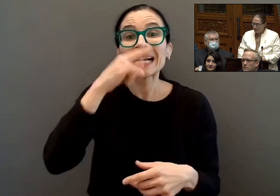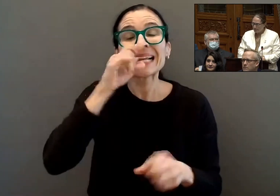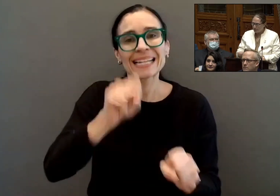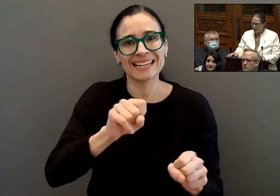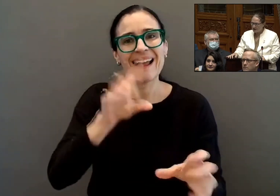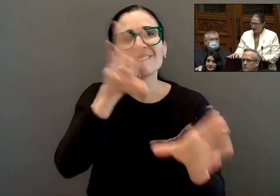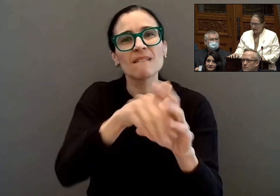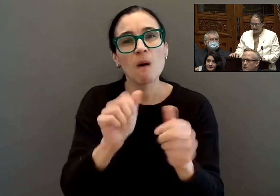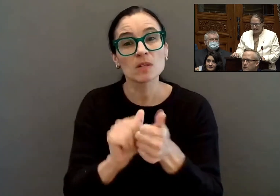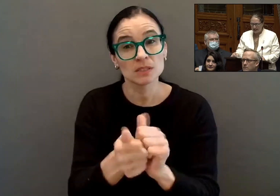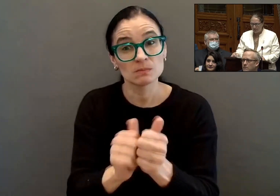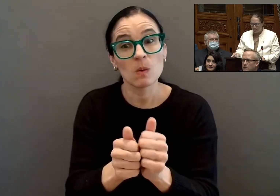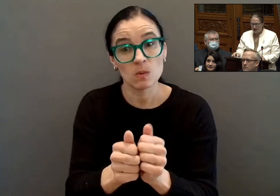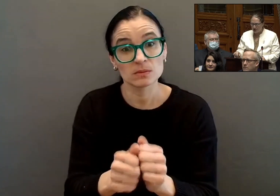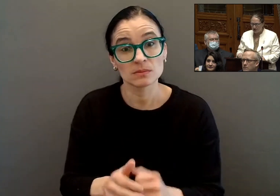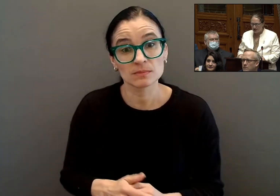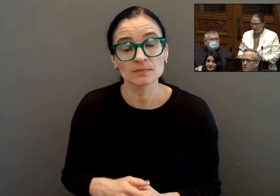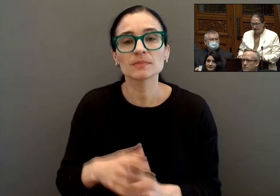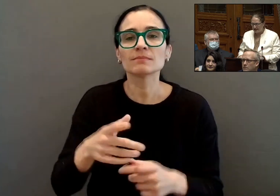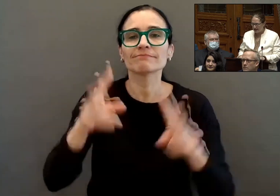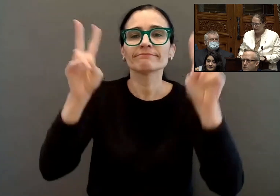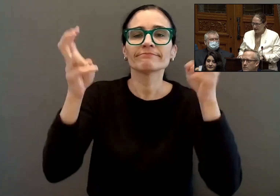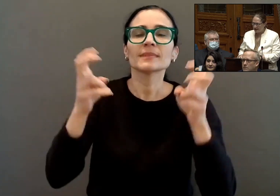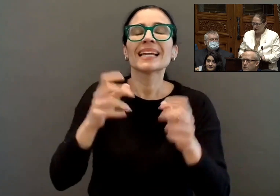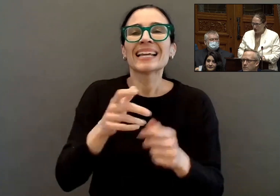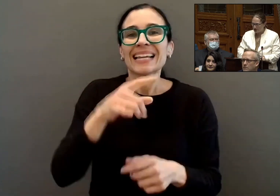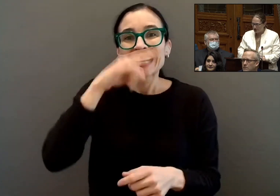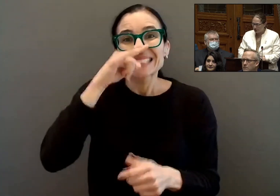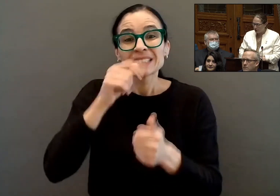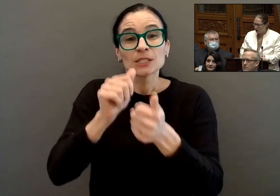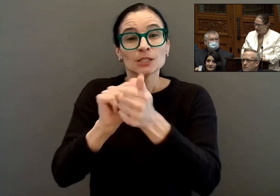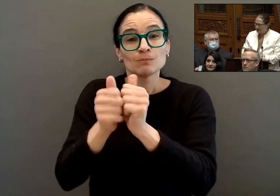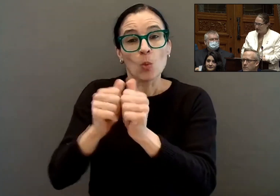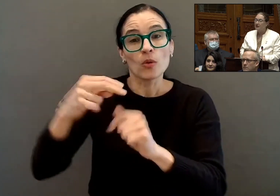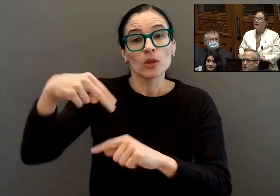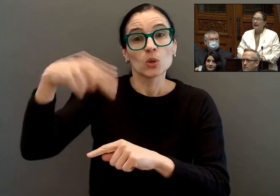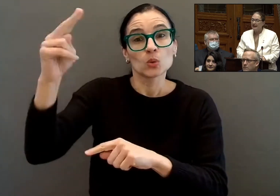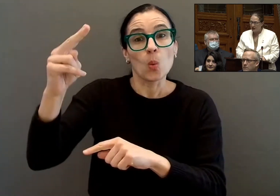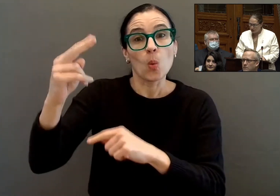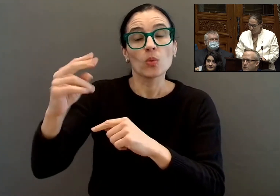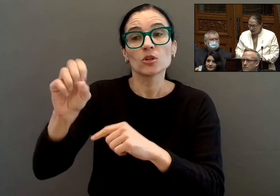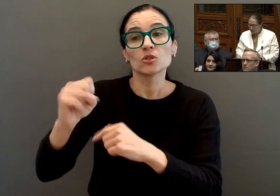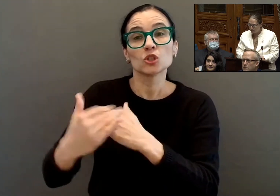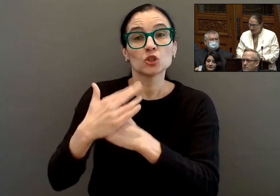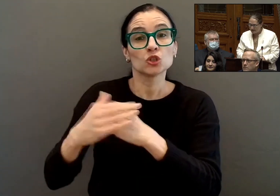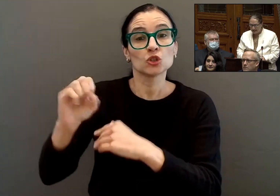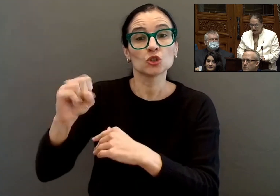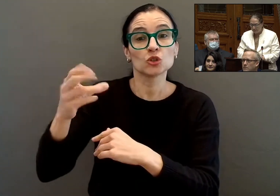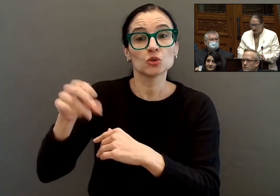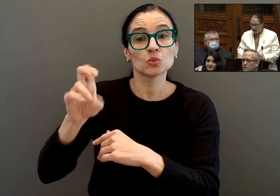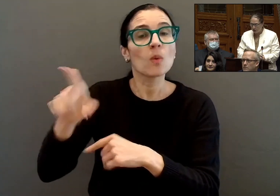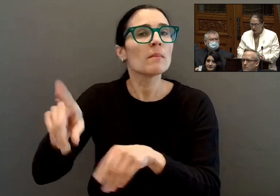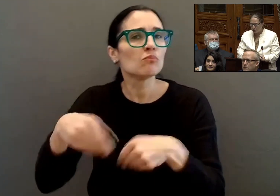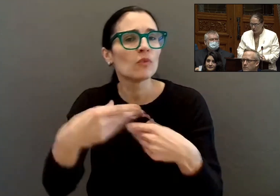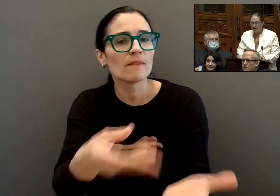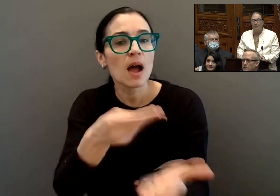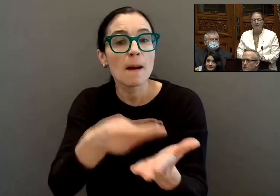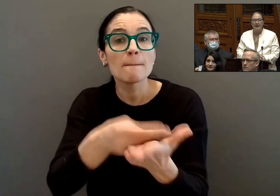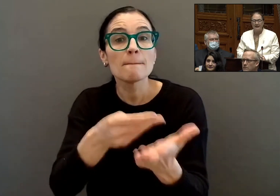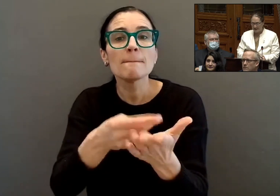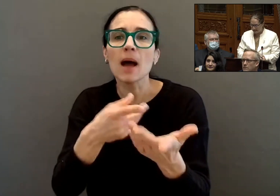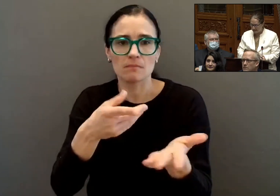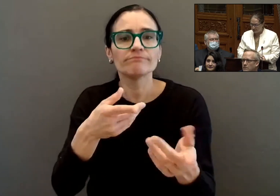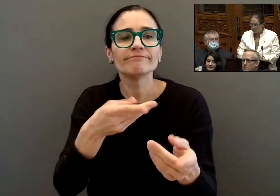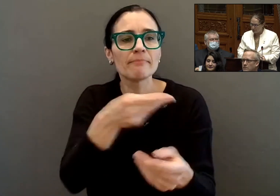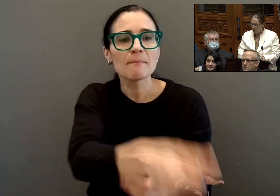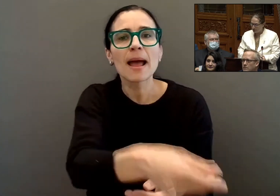Shore provides the money to cover registration fees and related costs so that all kids ages 5 through 18 living on the North Shore can play